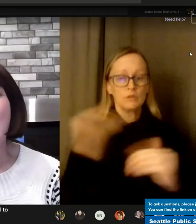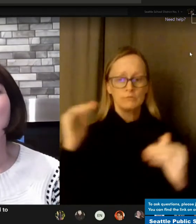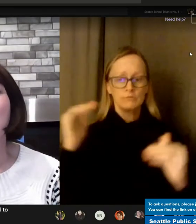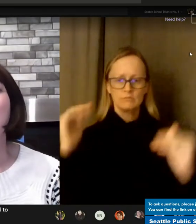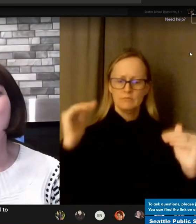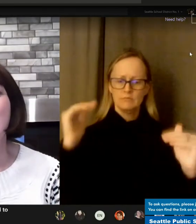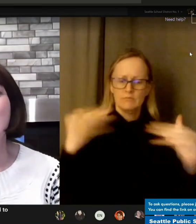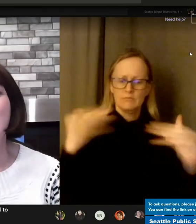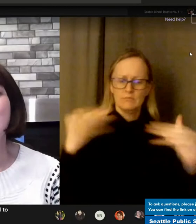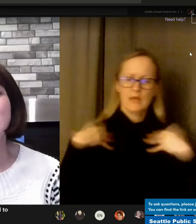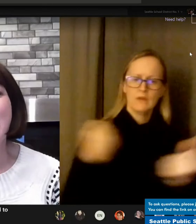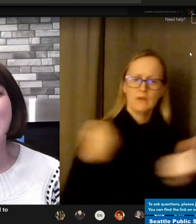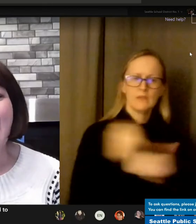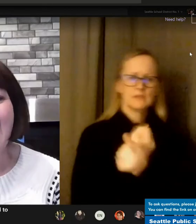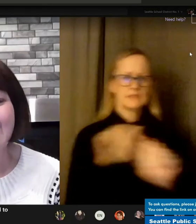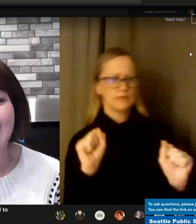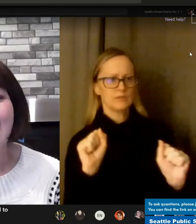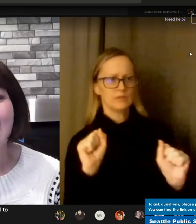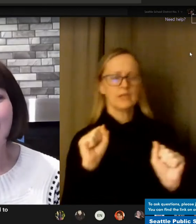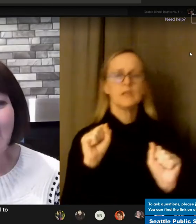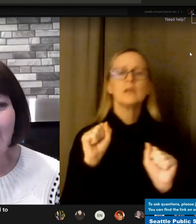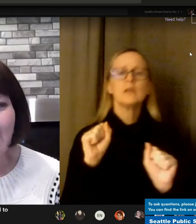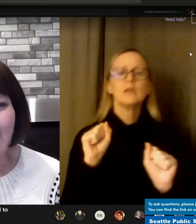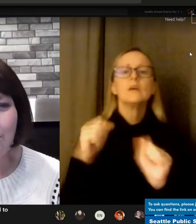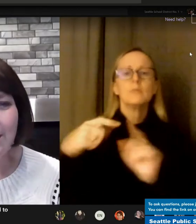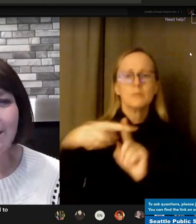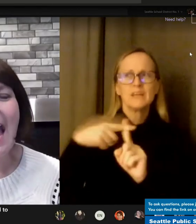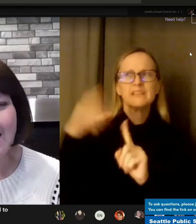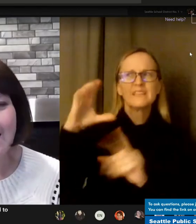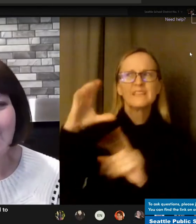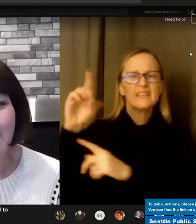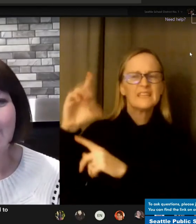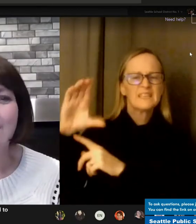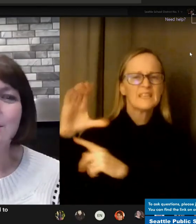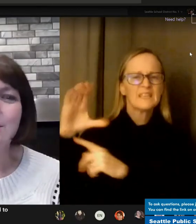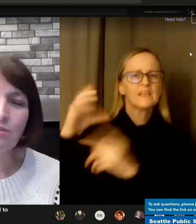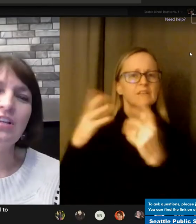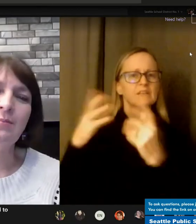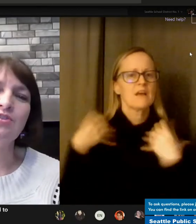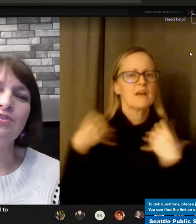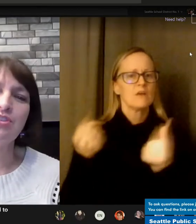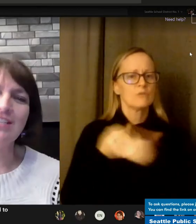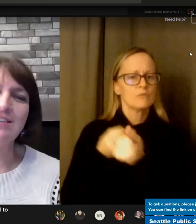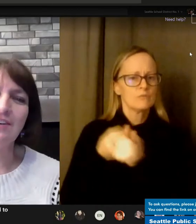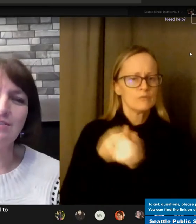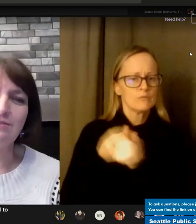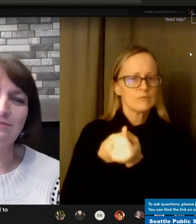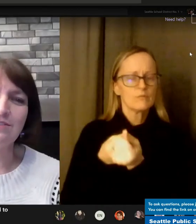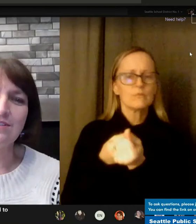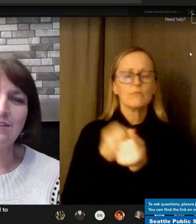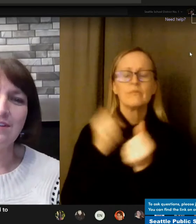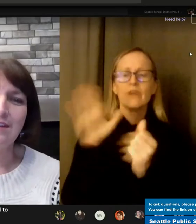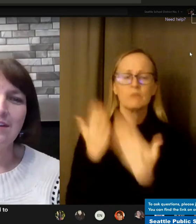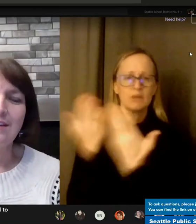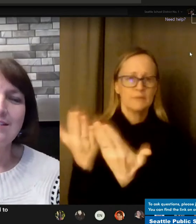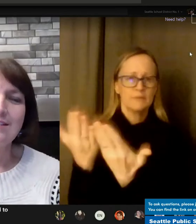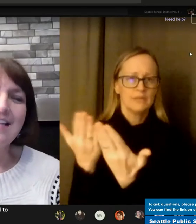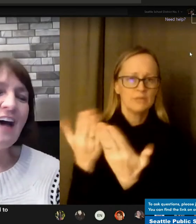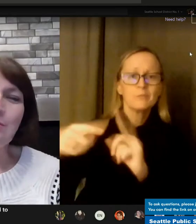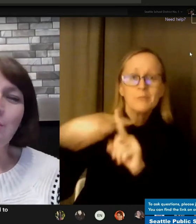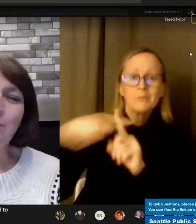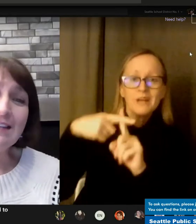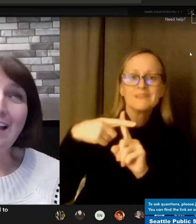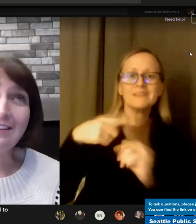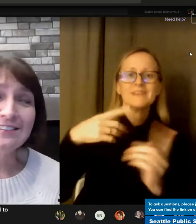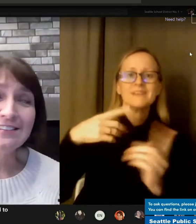health recommendations and the very real academic and social-emotional needs of our students. Staff have been